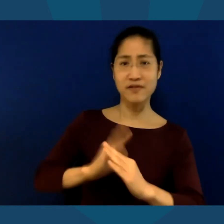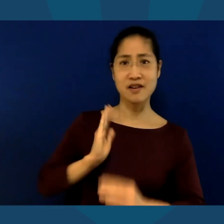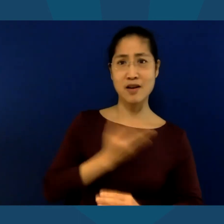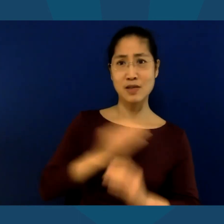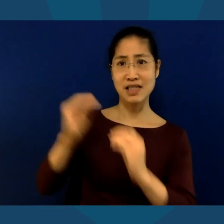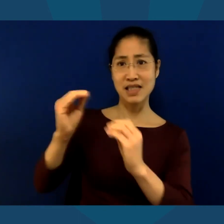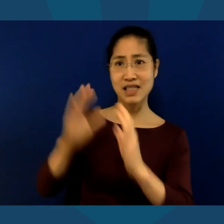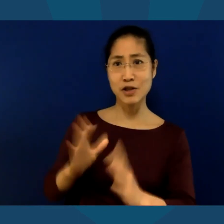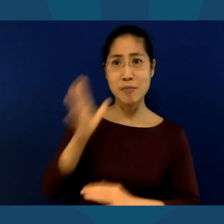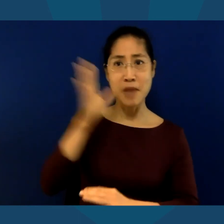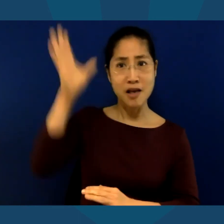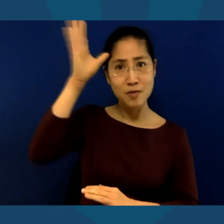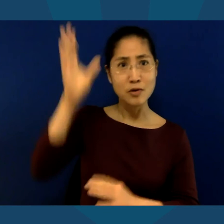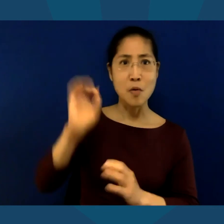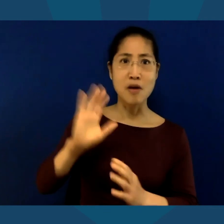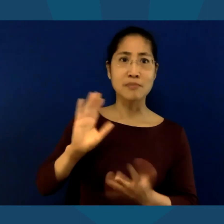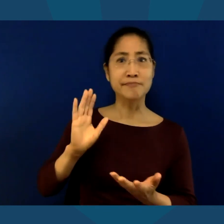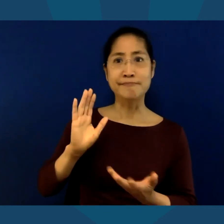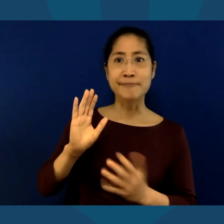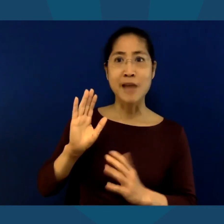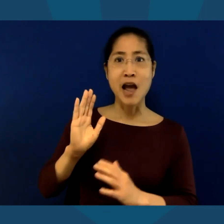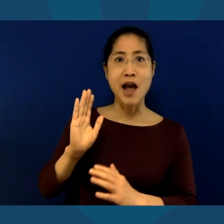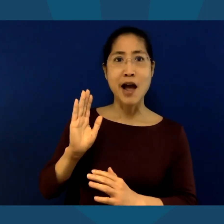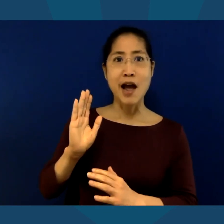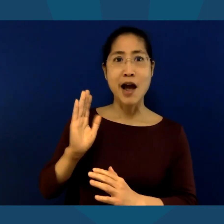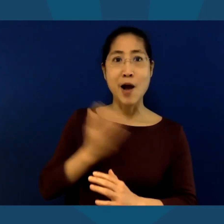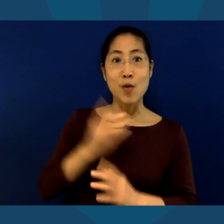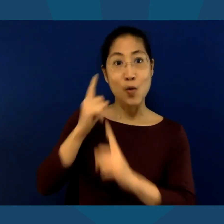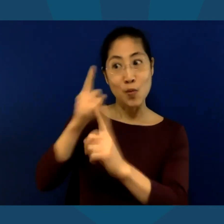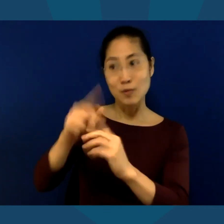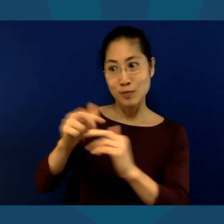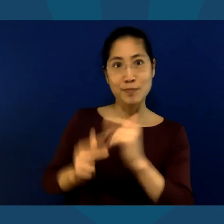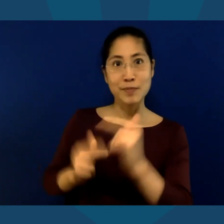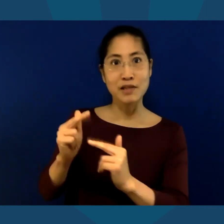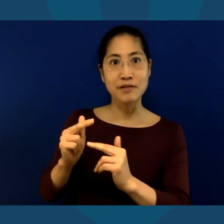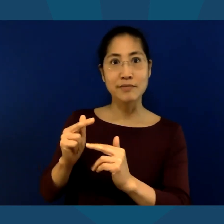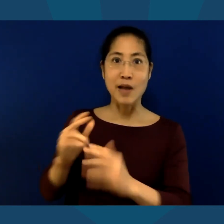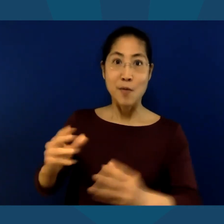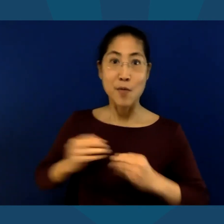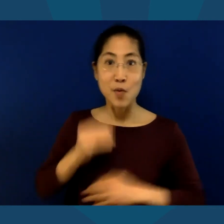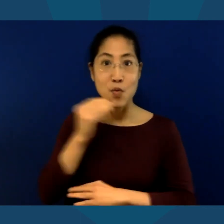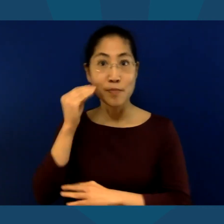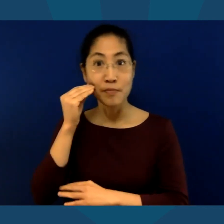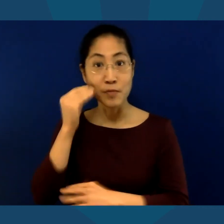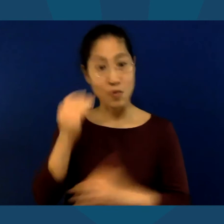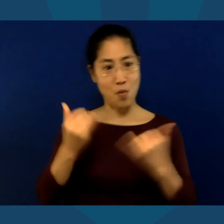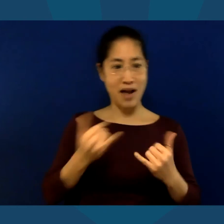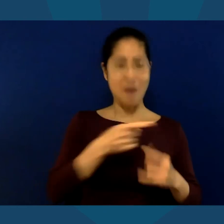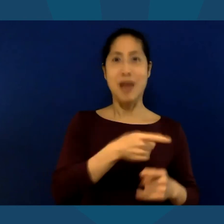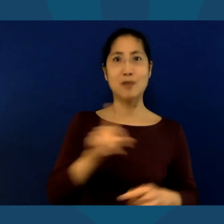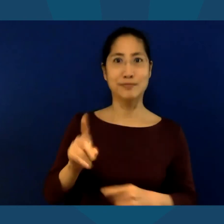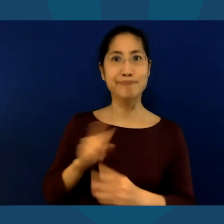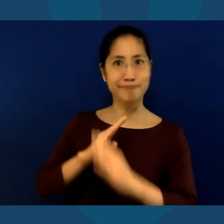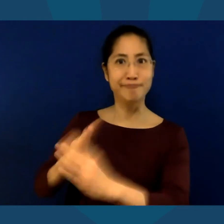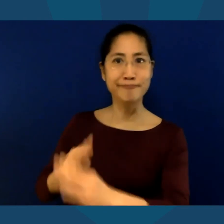and parents or our ability to build and own a home. And right now,